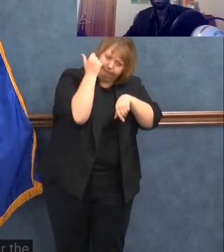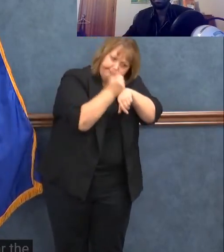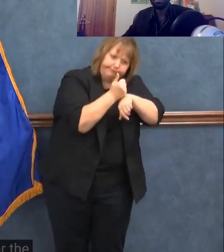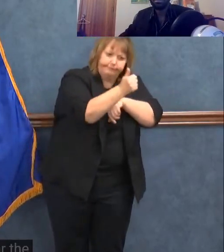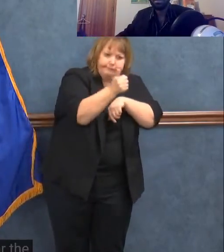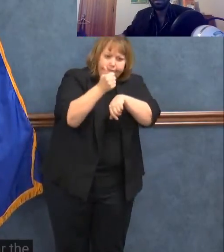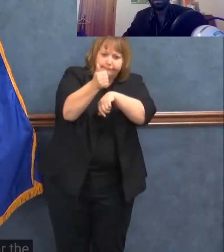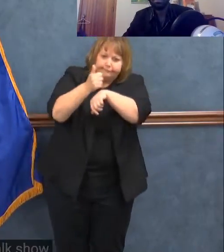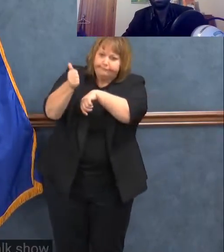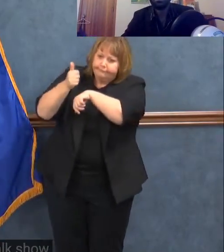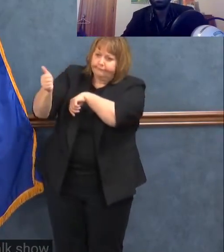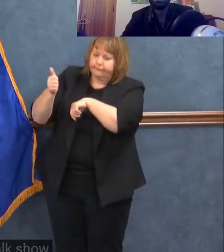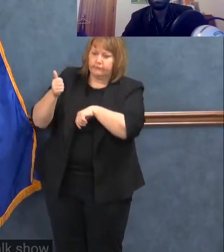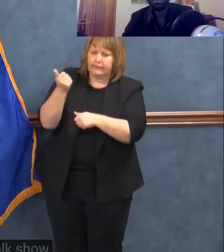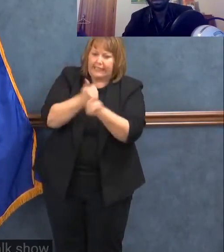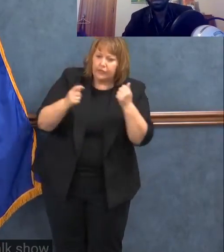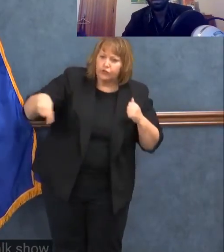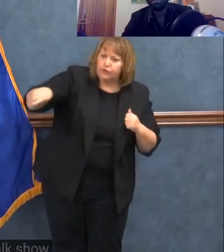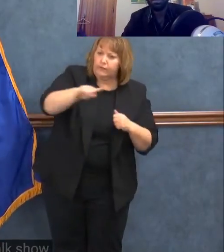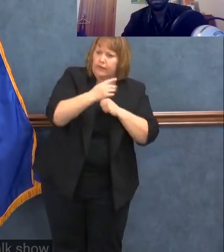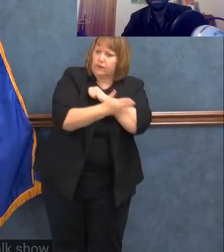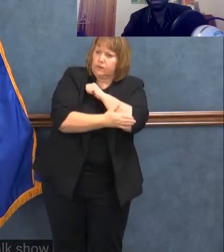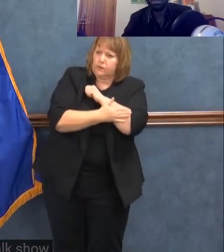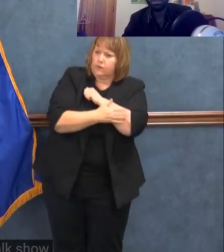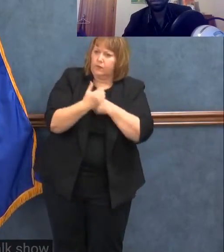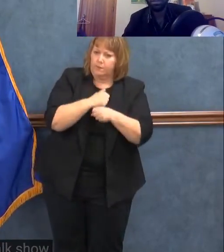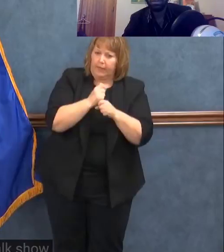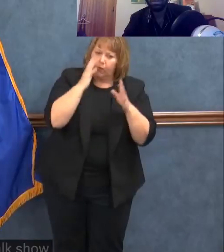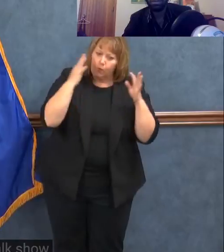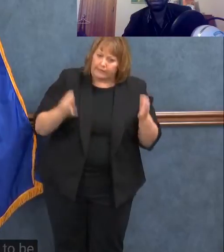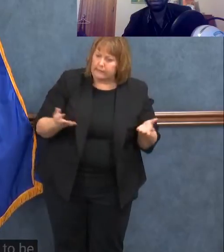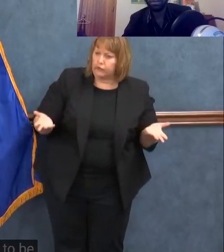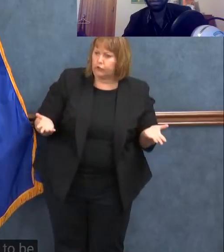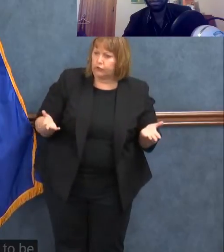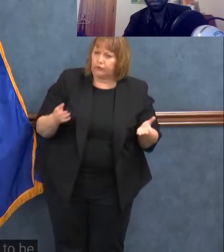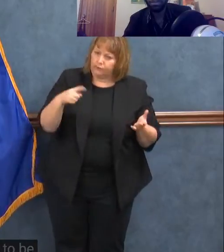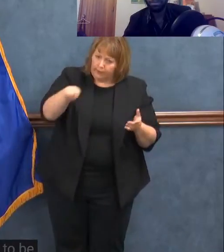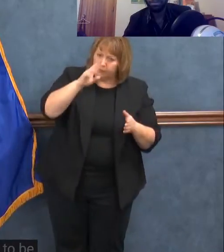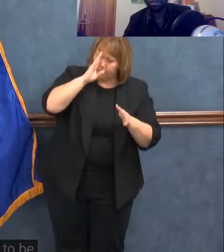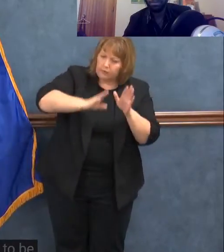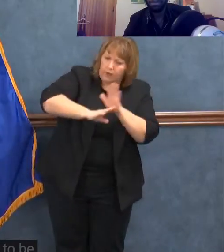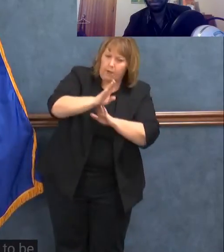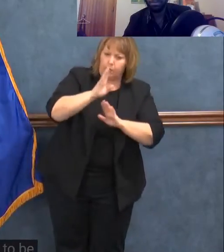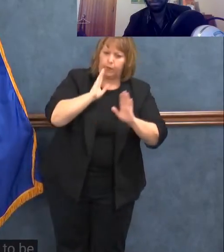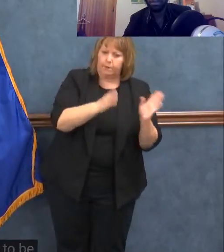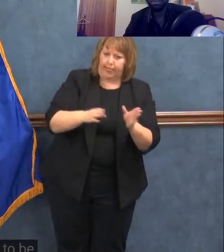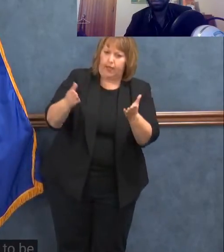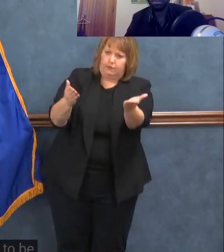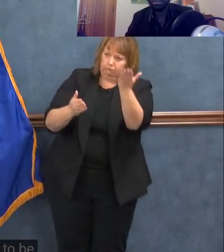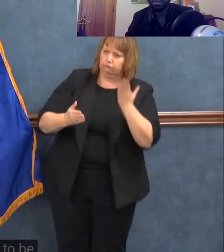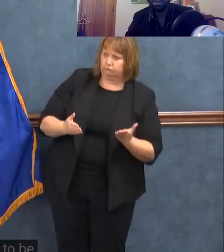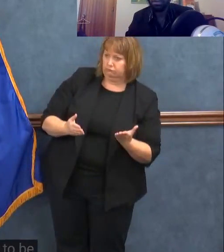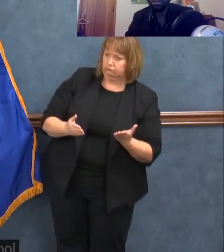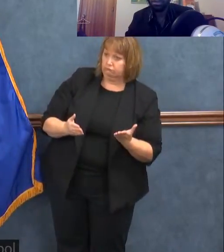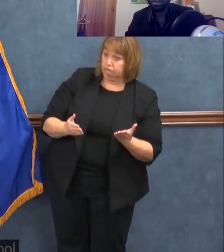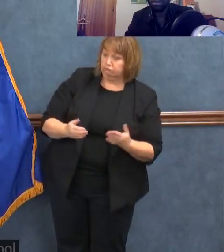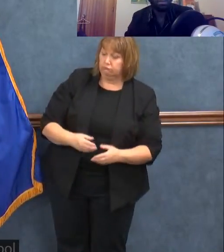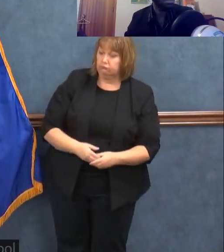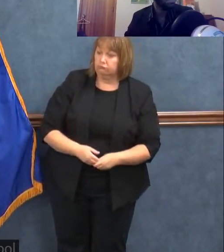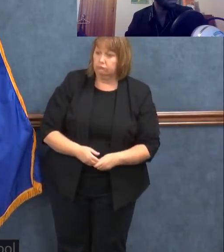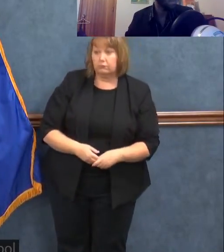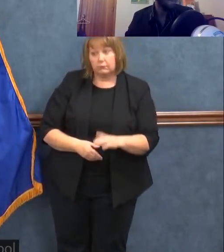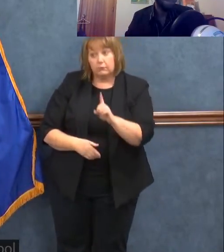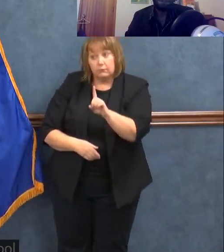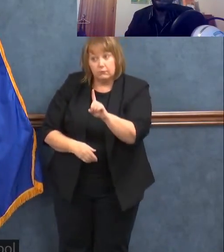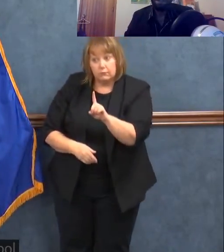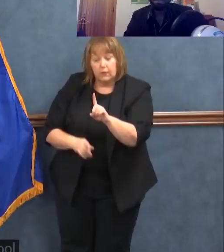districts the flexibility to make those decisions on their own, and then to have a plan in terms of how to deal with it. But we are